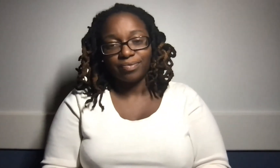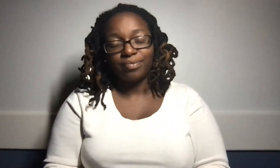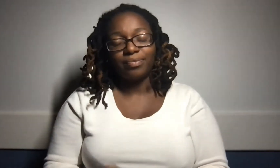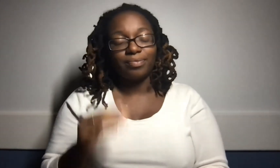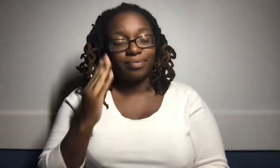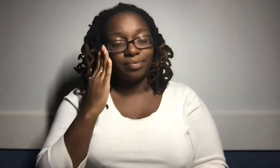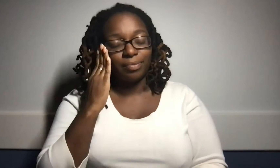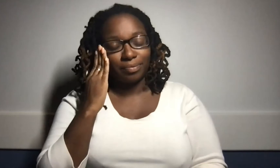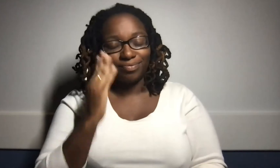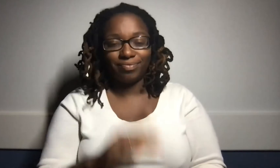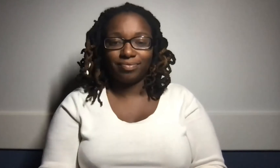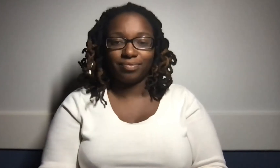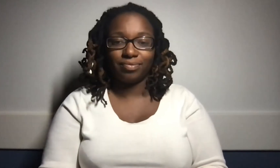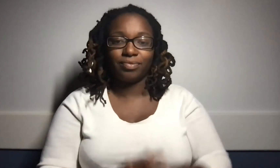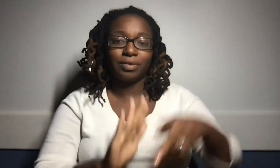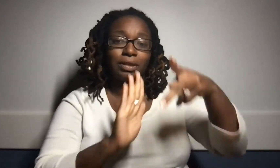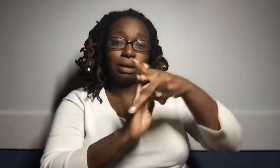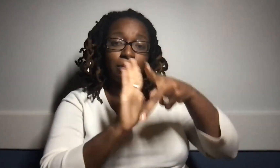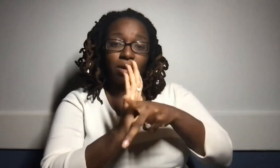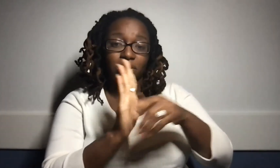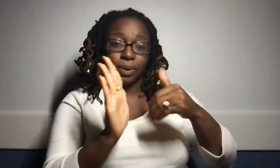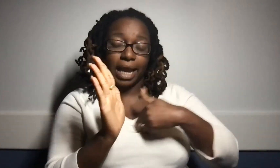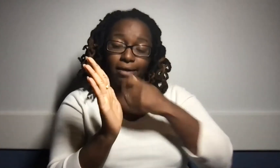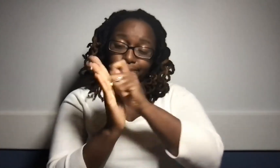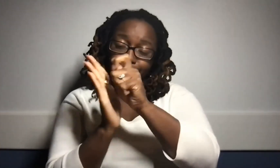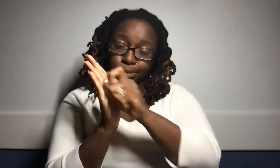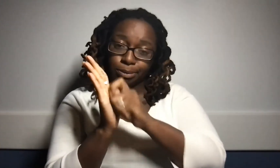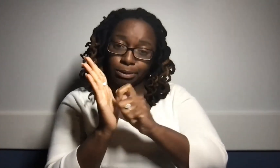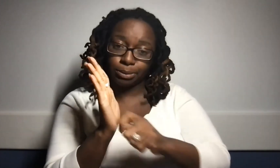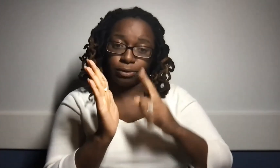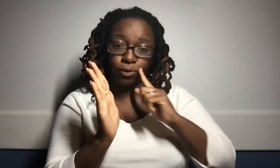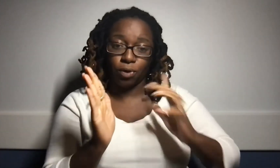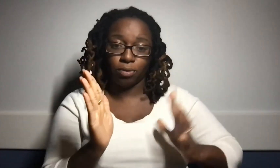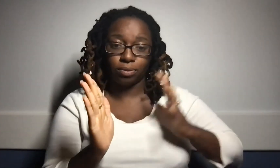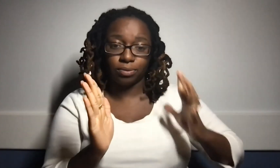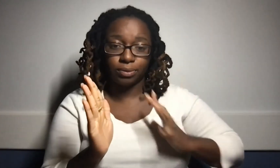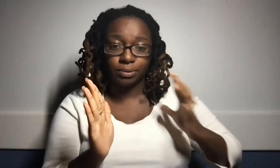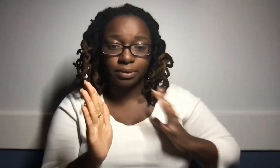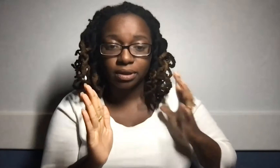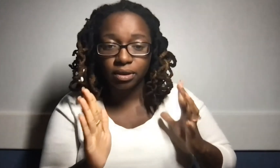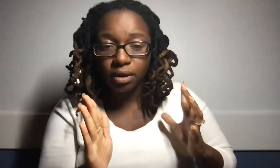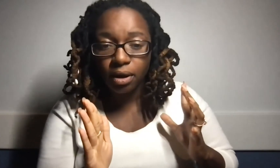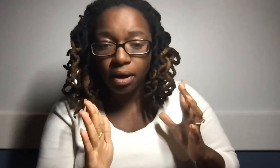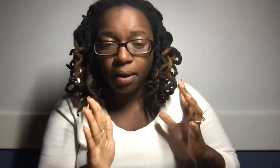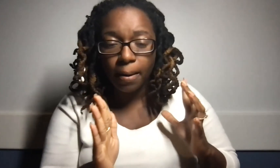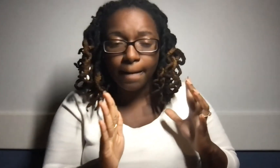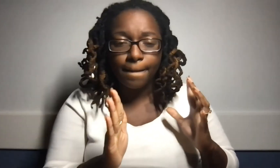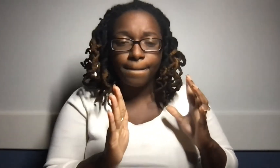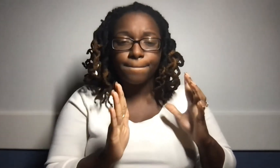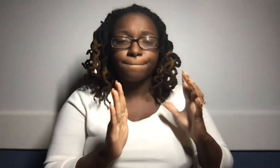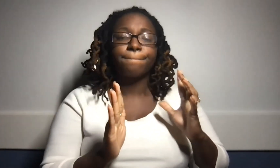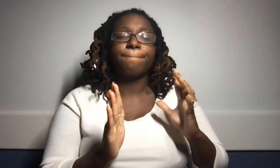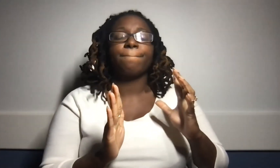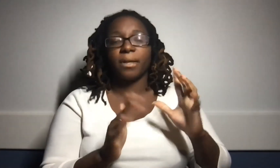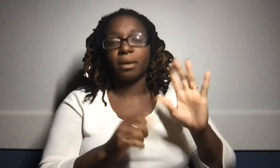Policies that are contrived in ivory towers and marbled office buildings always come with unexpected